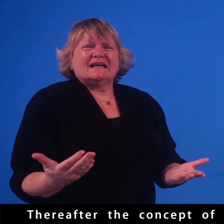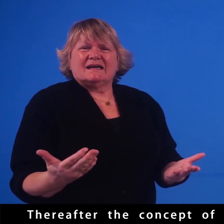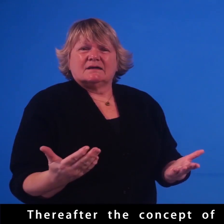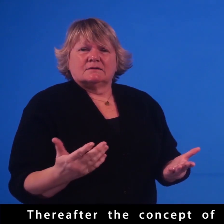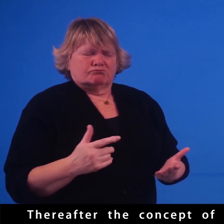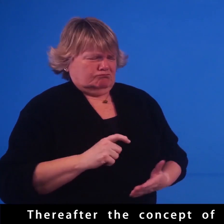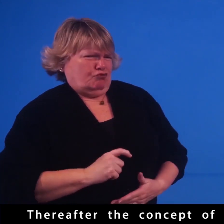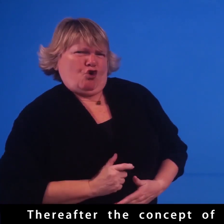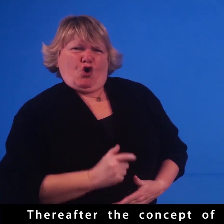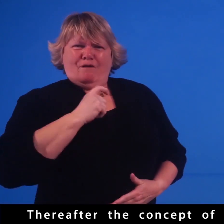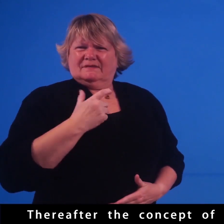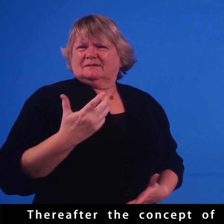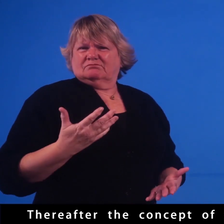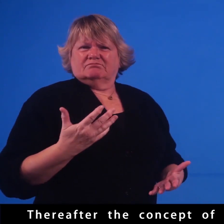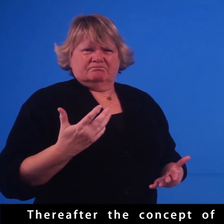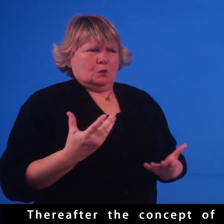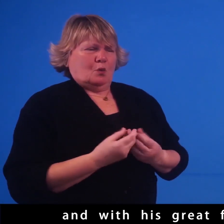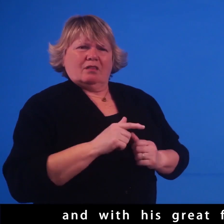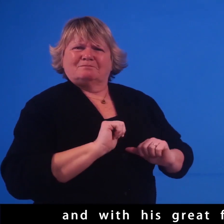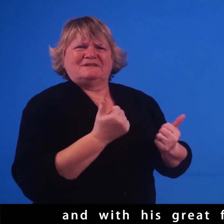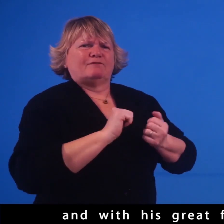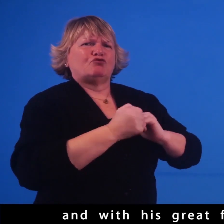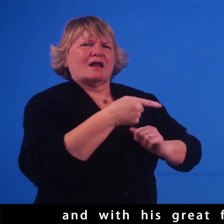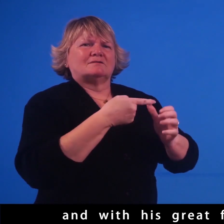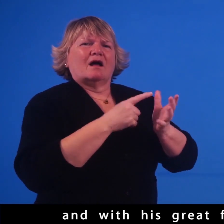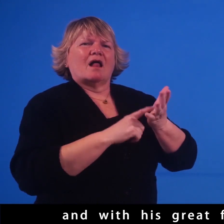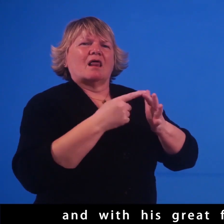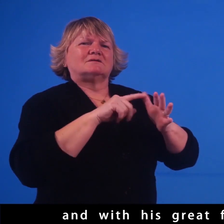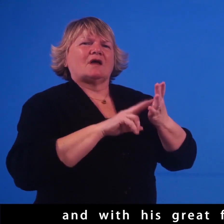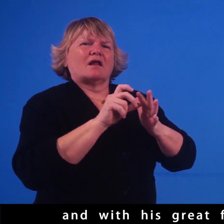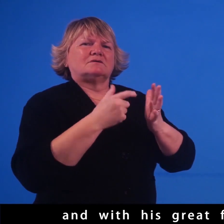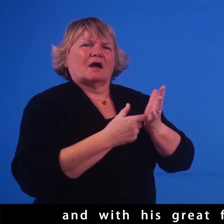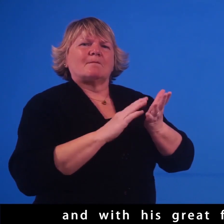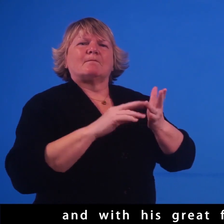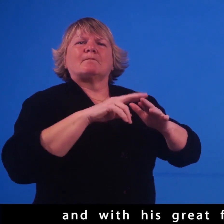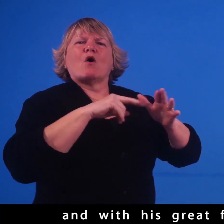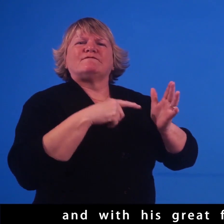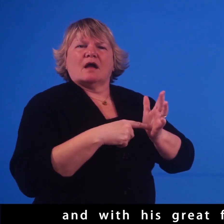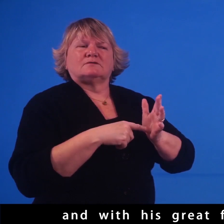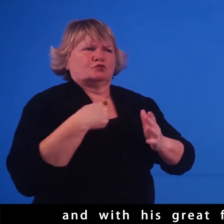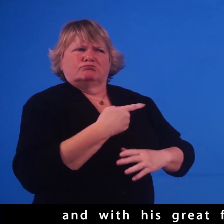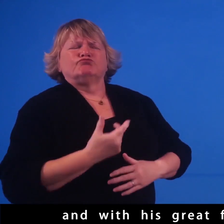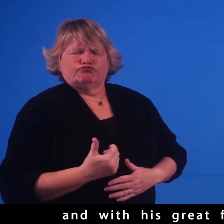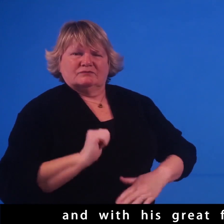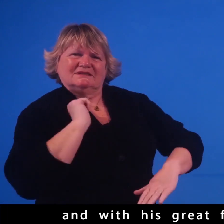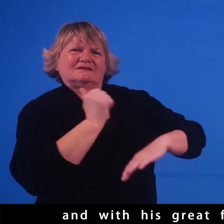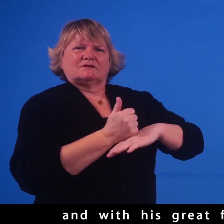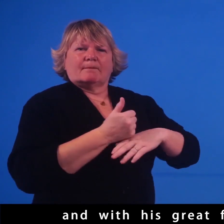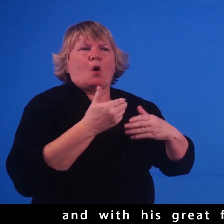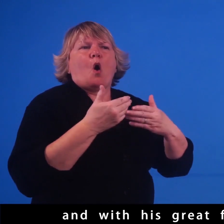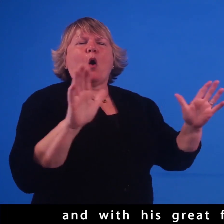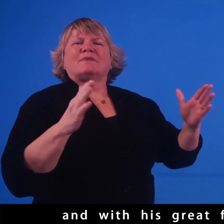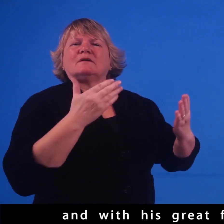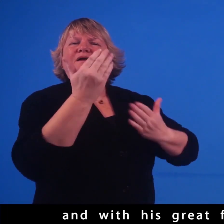and supremely self-confident, and with his great friend Alexander Moffat, staged